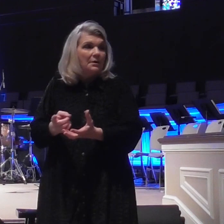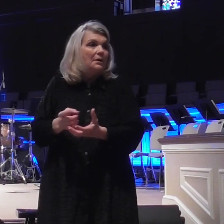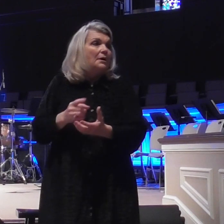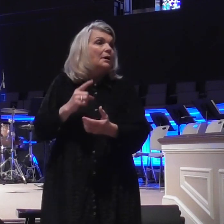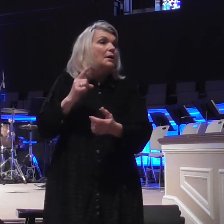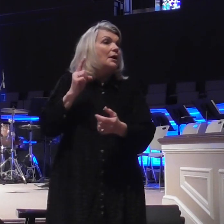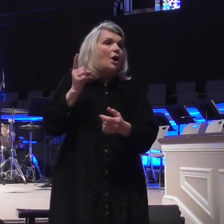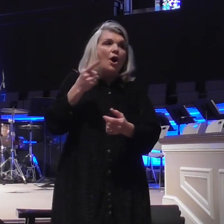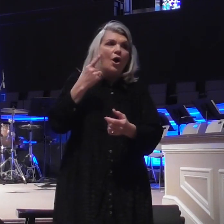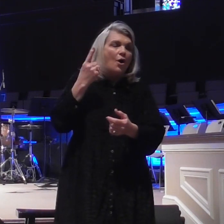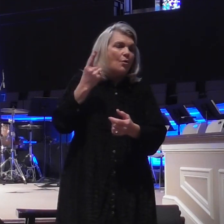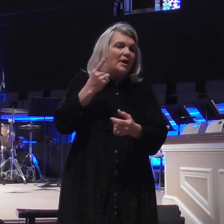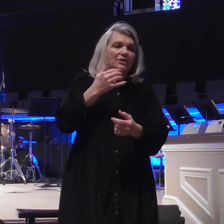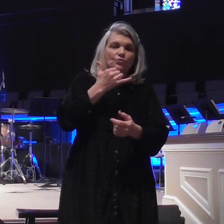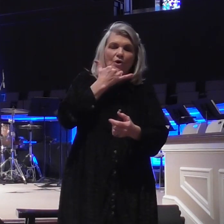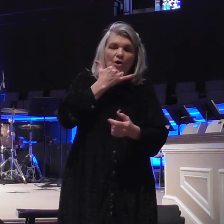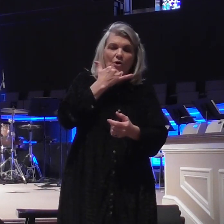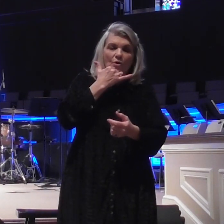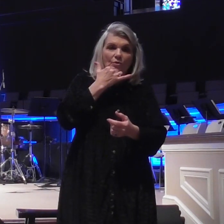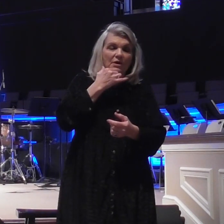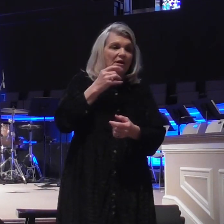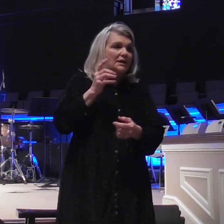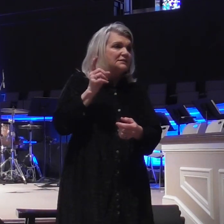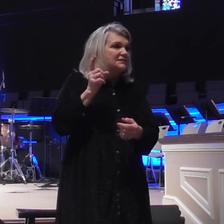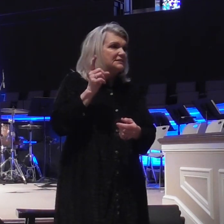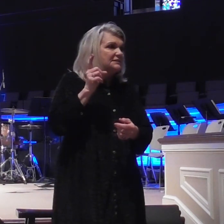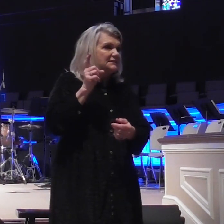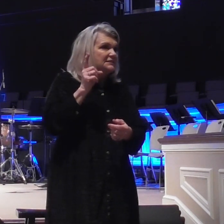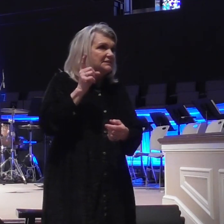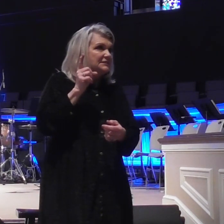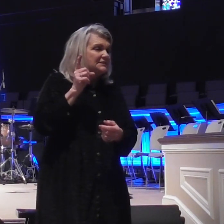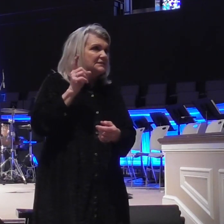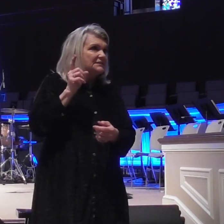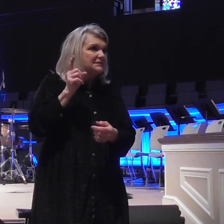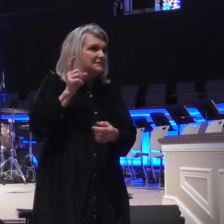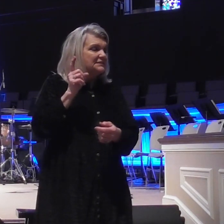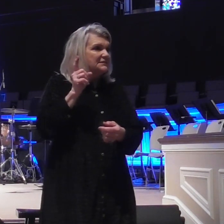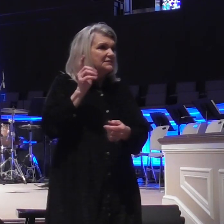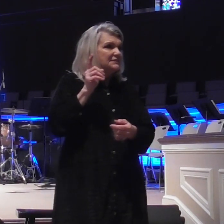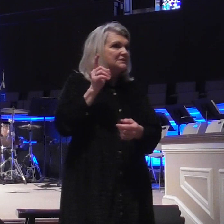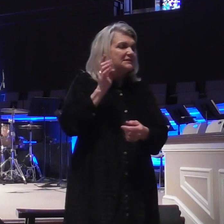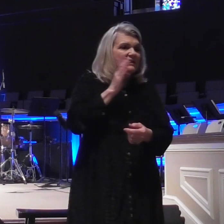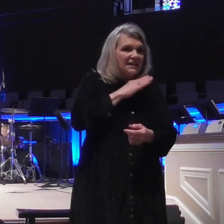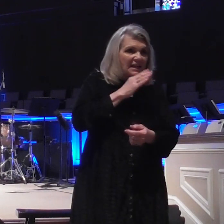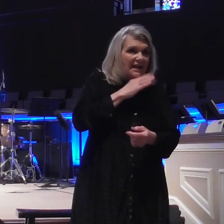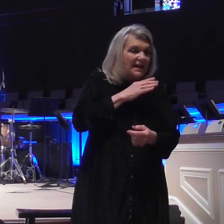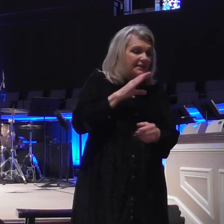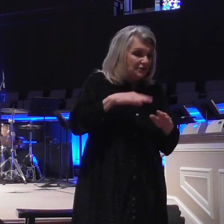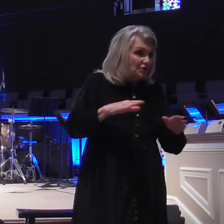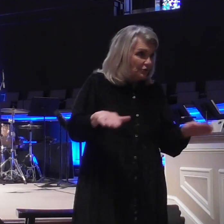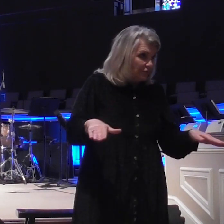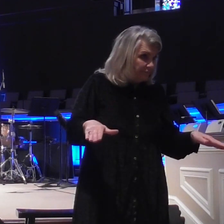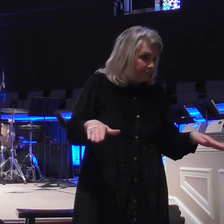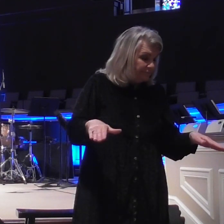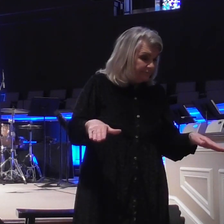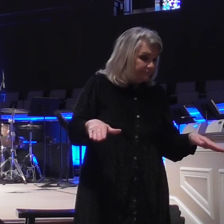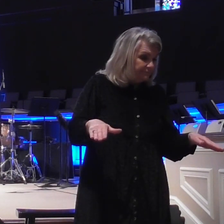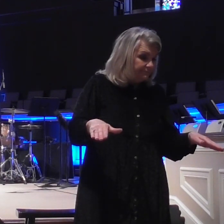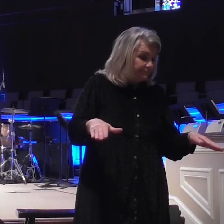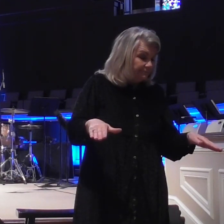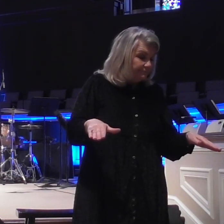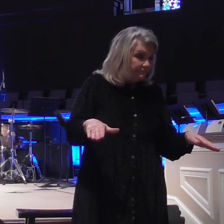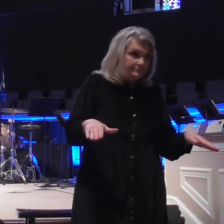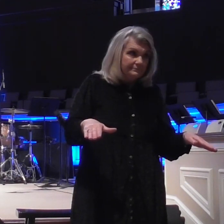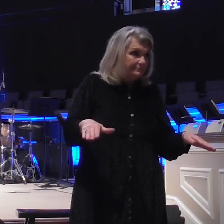to lie to children. So I say we lift up before them an ideal. It's for their blessing and for